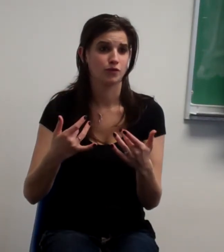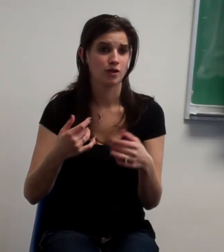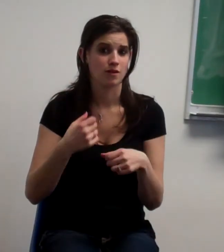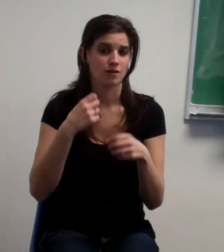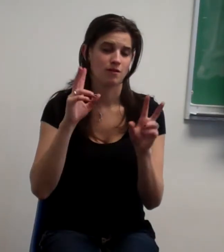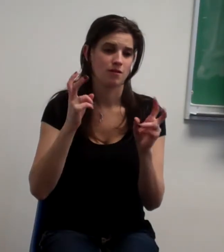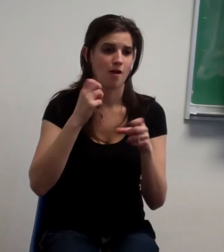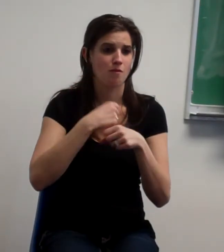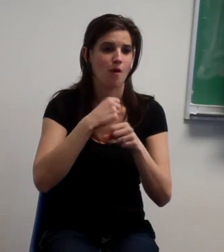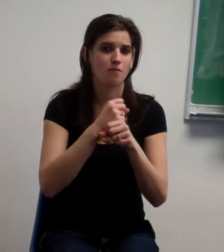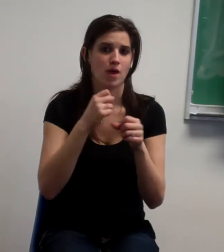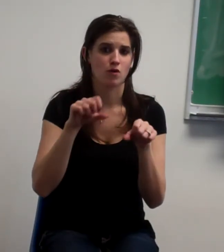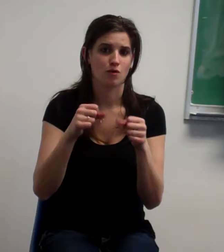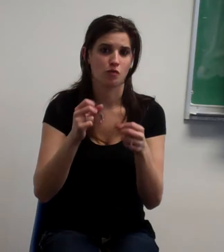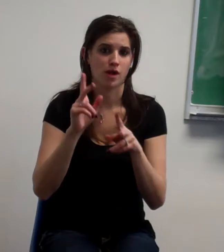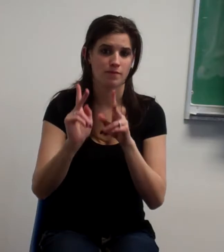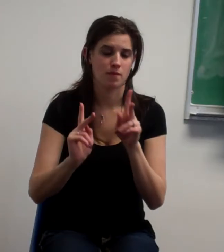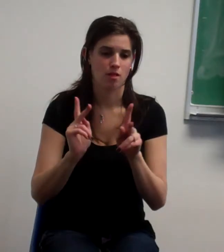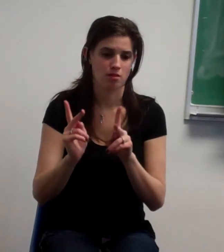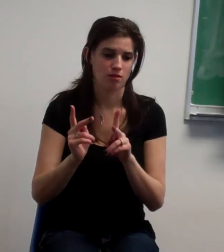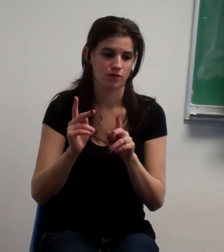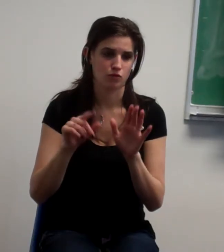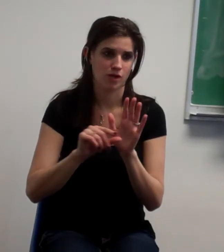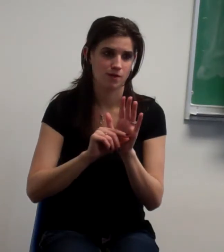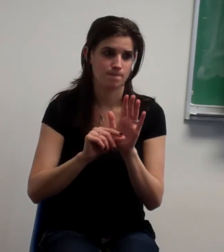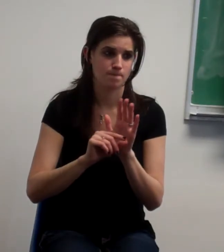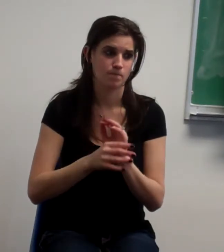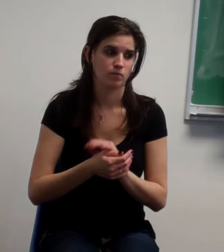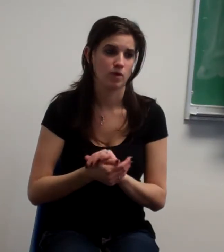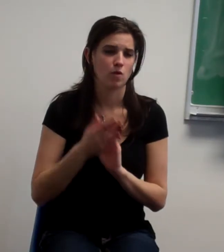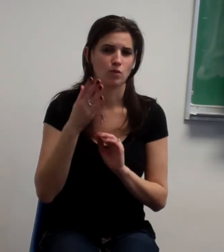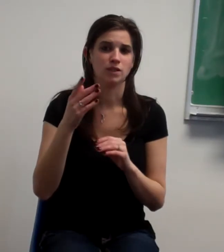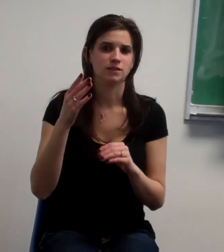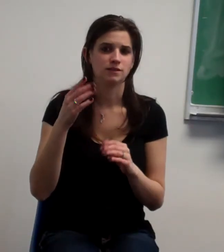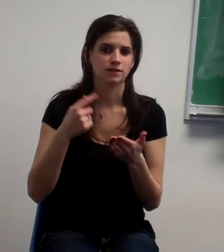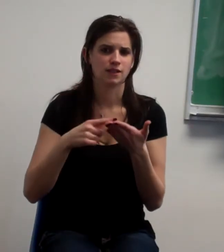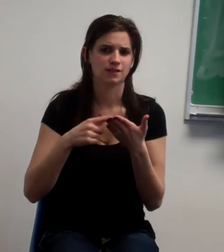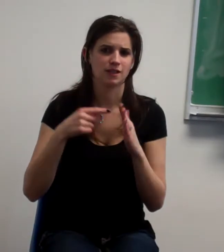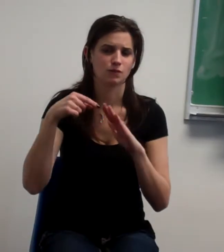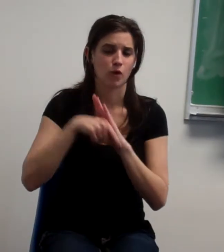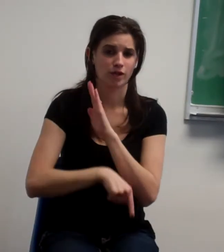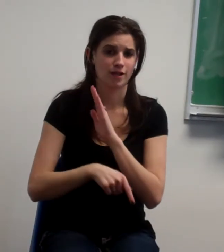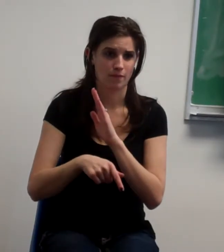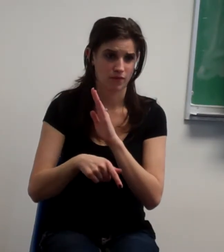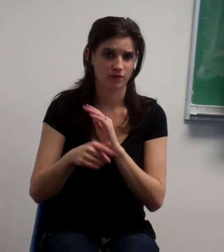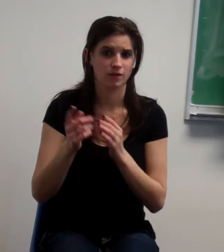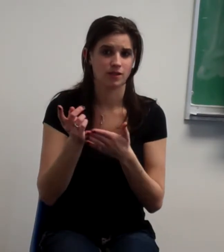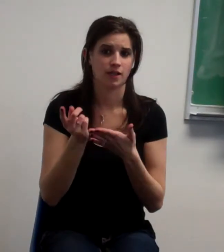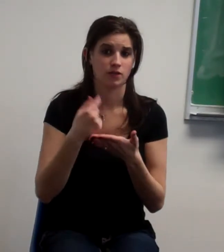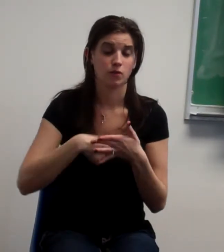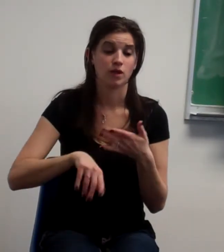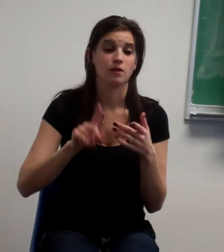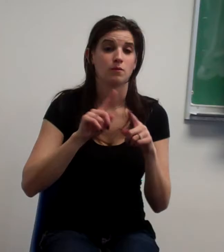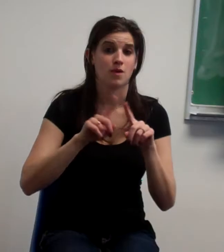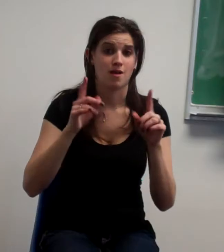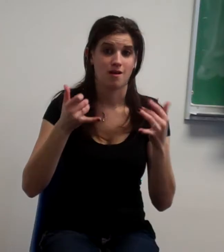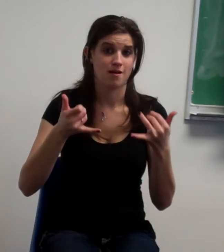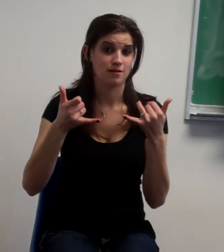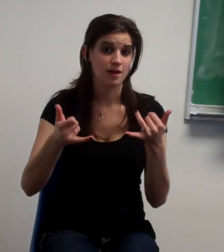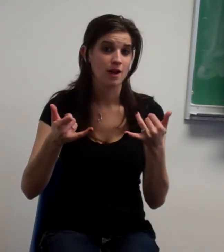take this very, very seriously. So we will talk more about the projects next week, but I think at this point it's best for you to just review this, to have